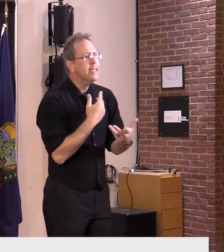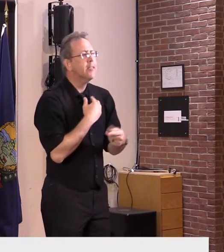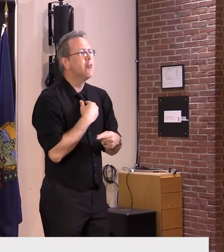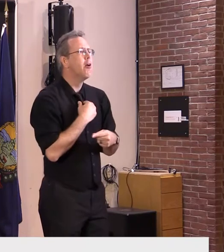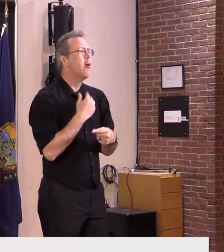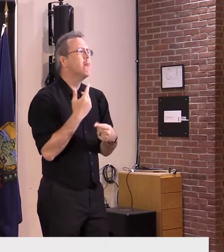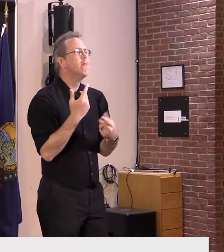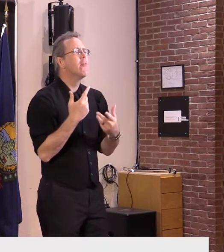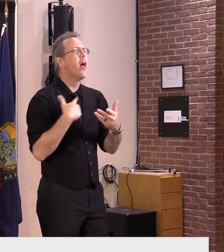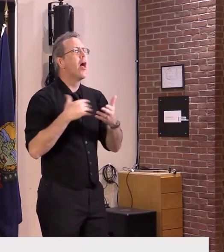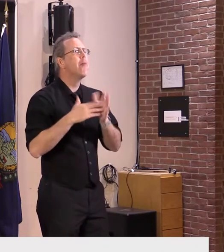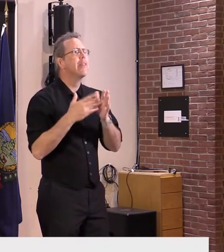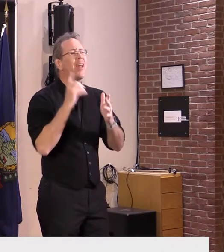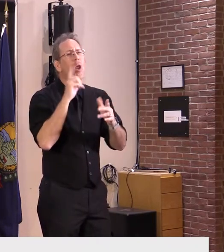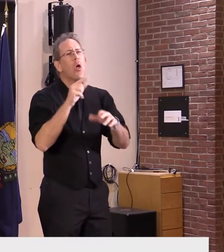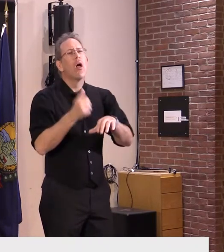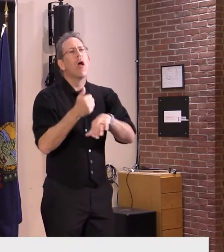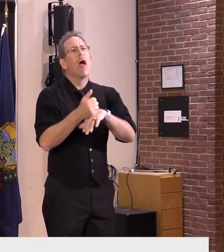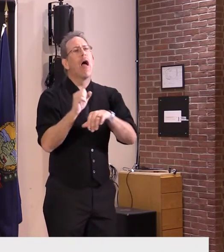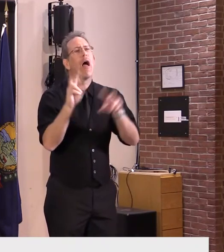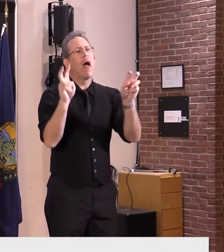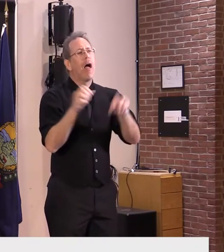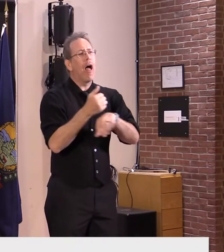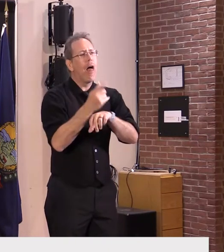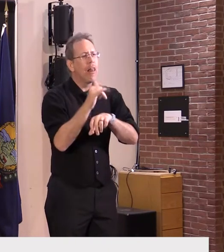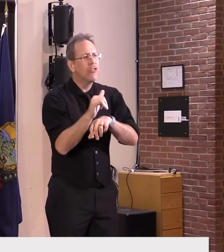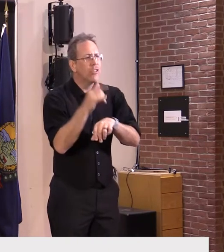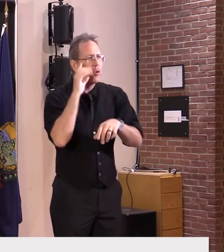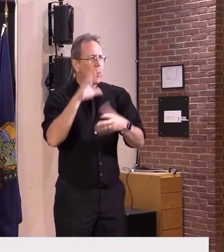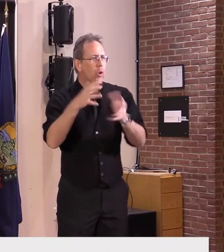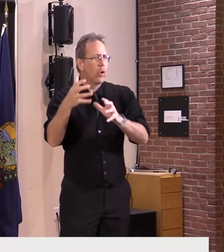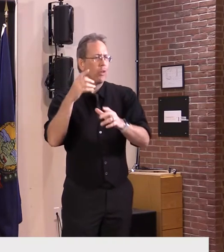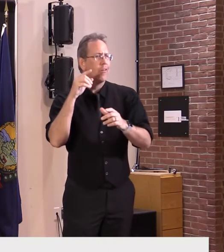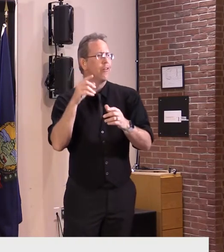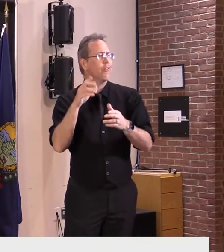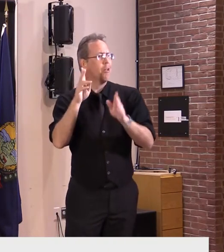young killer in Buffalo. Are we doing enough